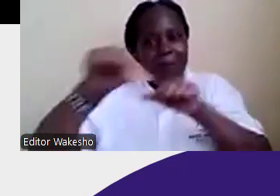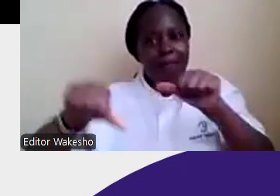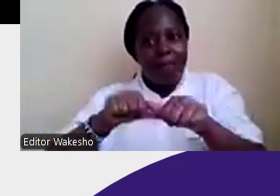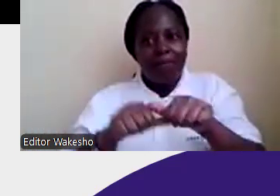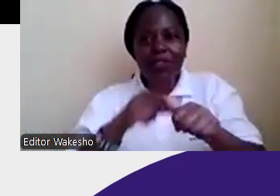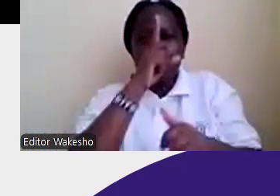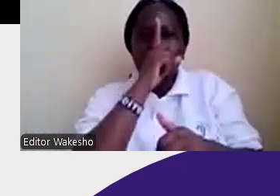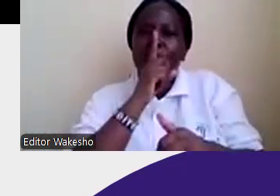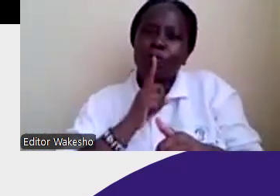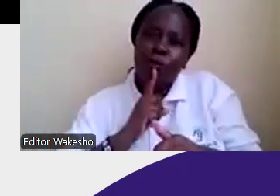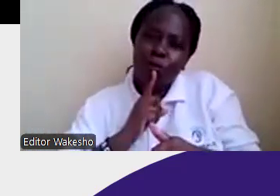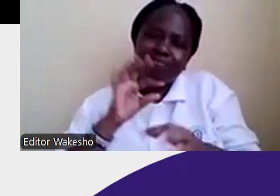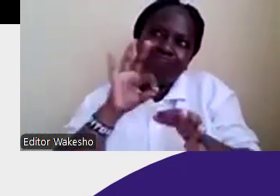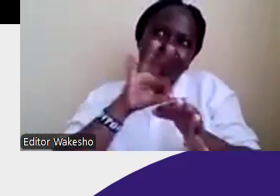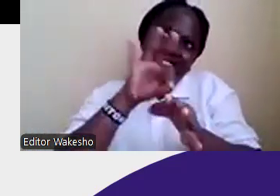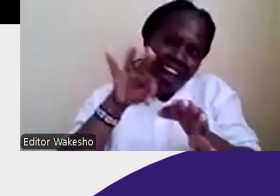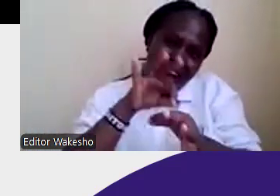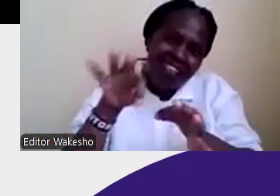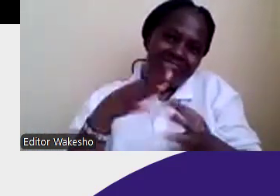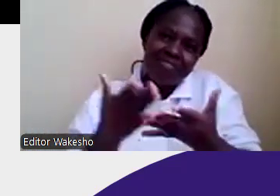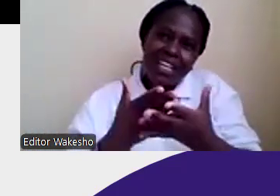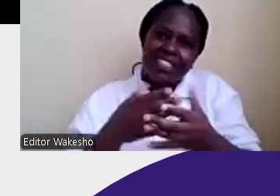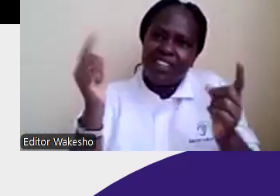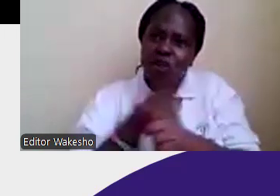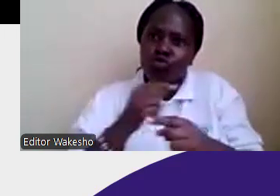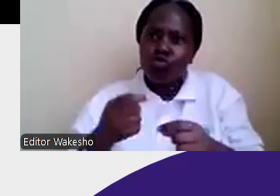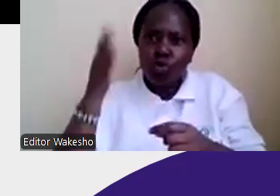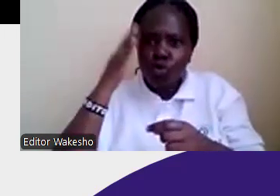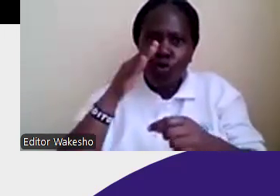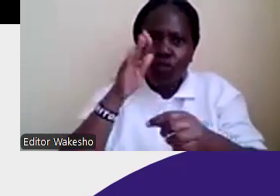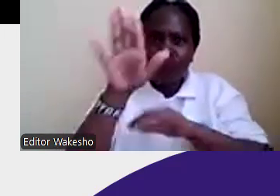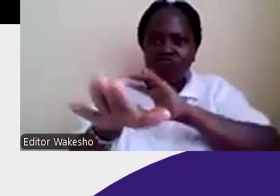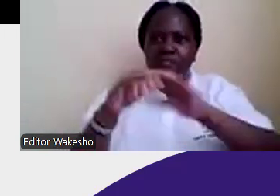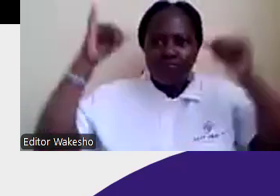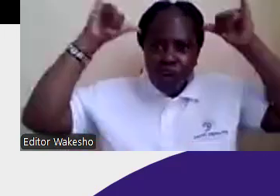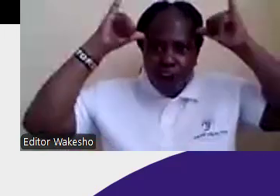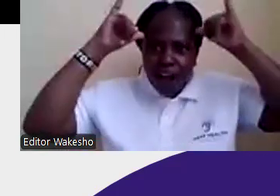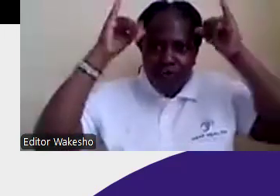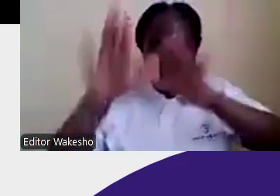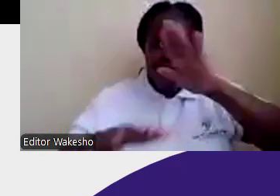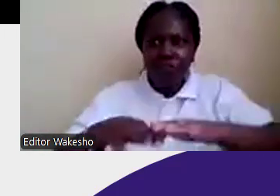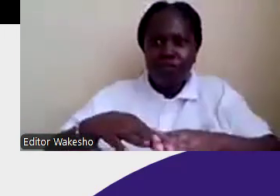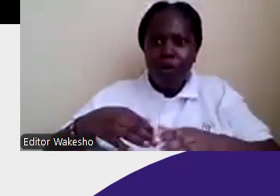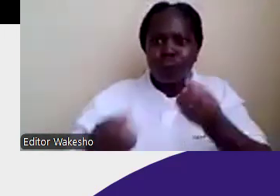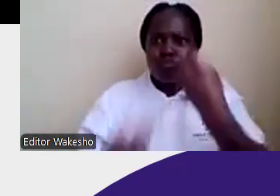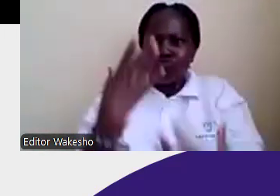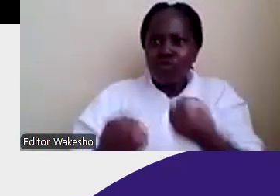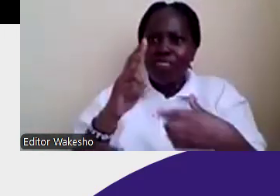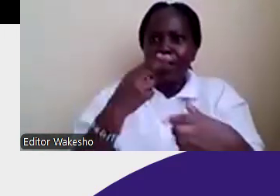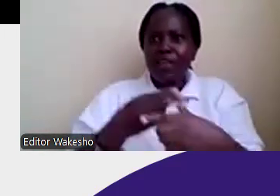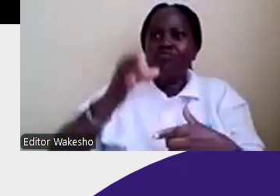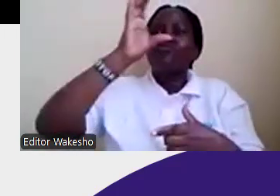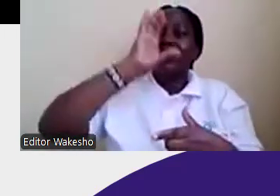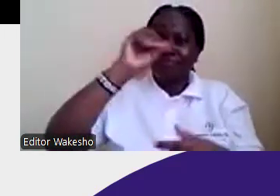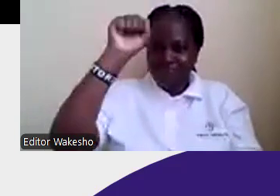soups and tea and broths, that could help. Perhaps if the taste of free water itself is